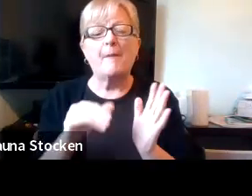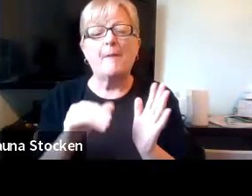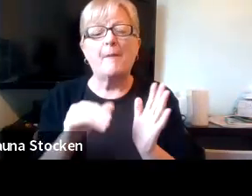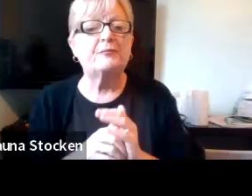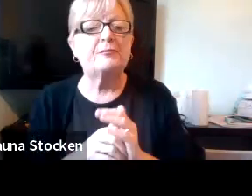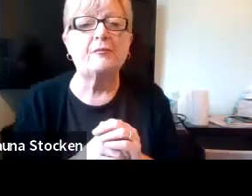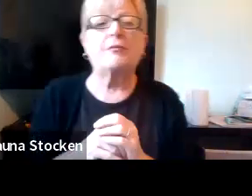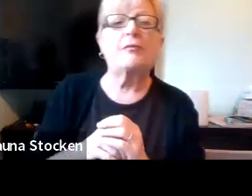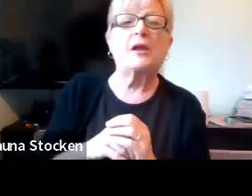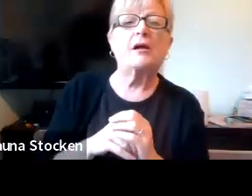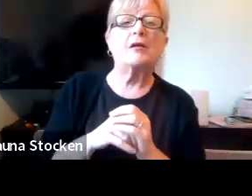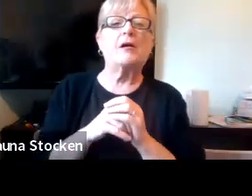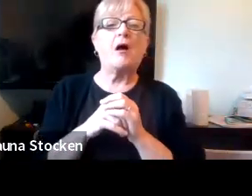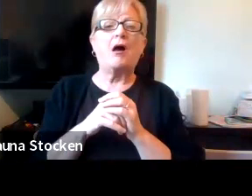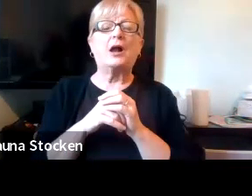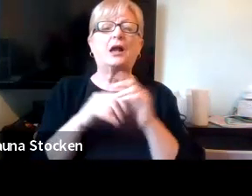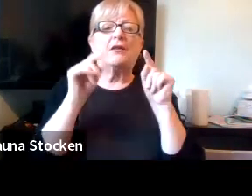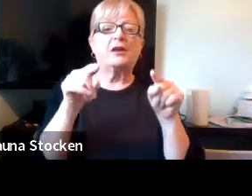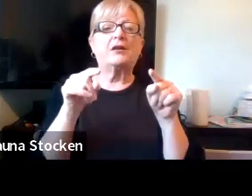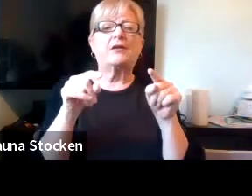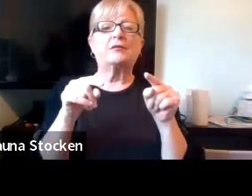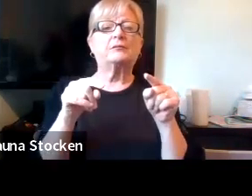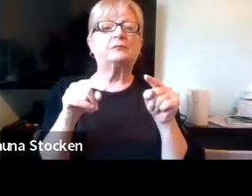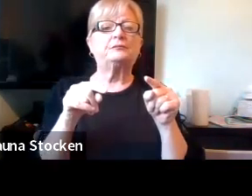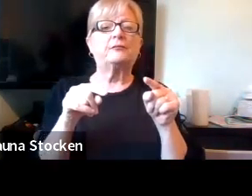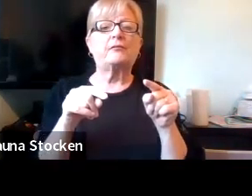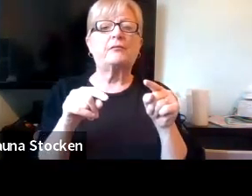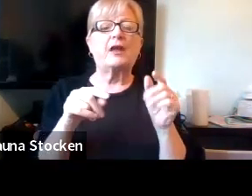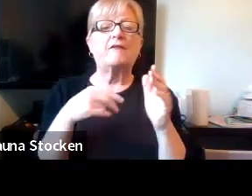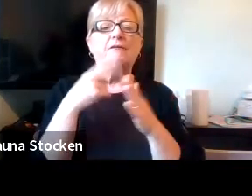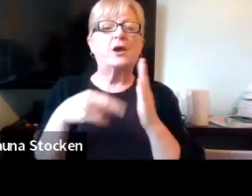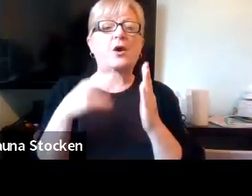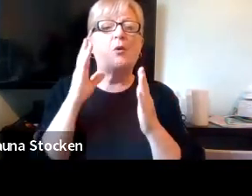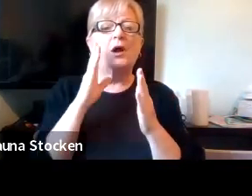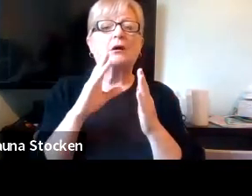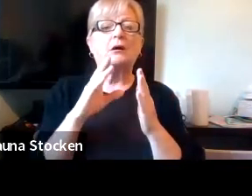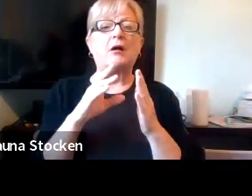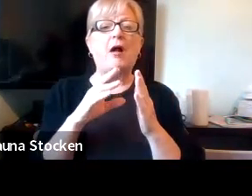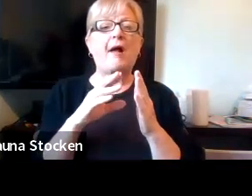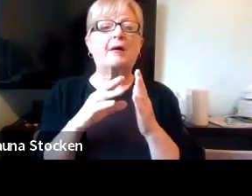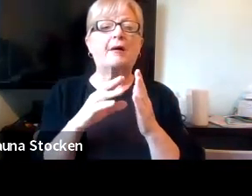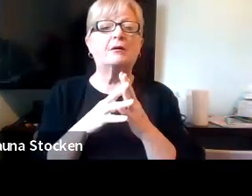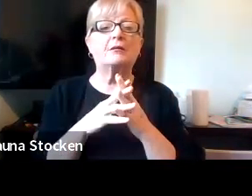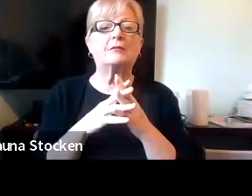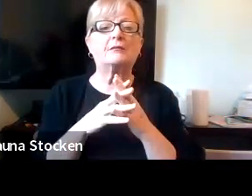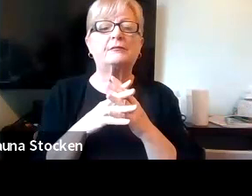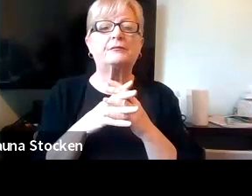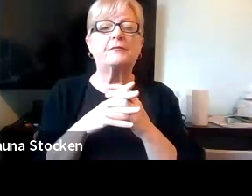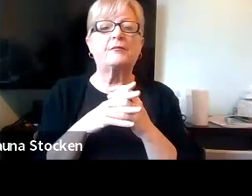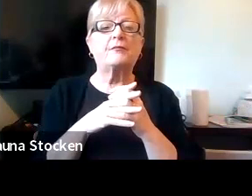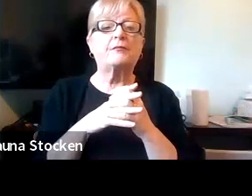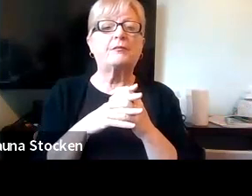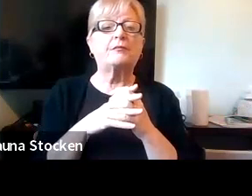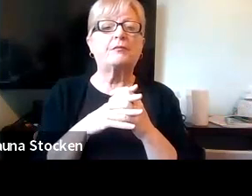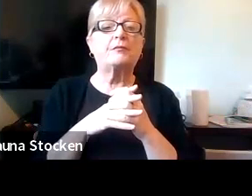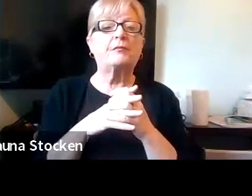And this video is Live transcription close. Screen sharing needed controls. To move the item, press the arrow key. Magic. Screen share muted control. Is simply to allow magic wand sparkles Google Chrome. Is simply